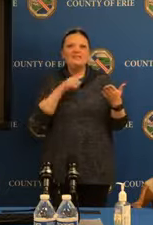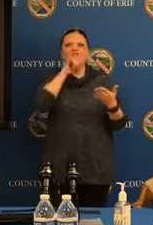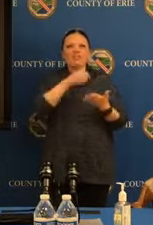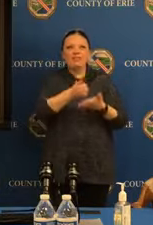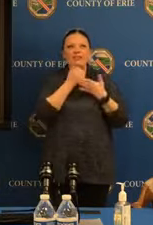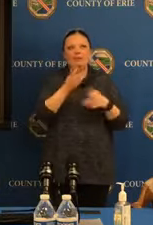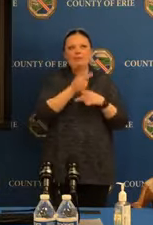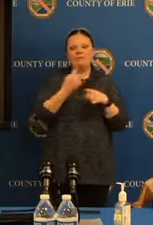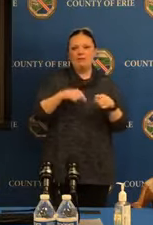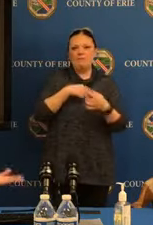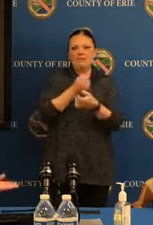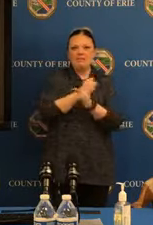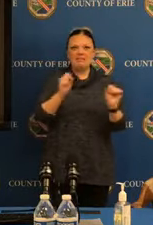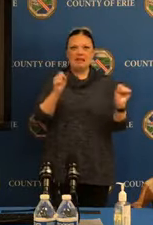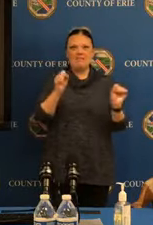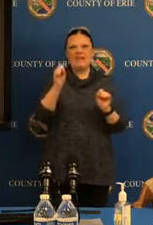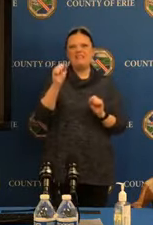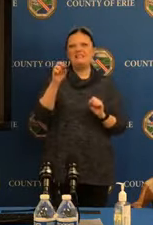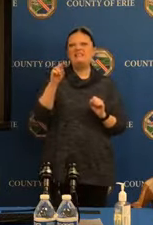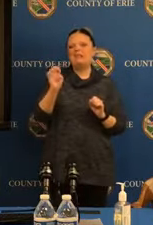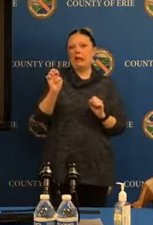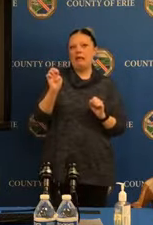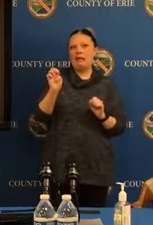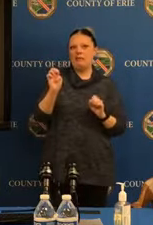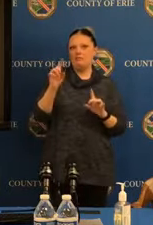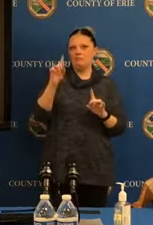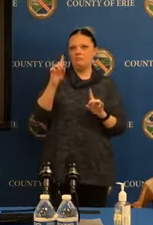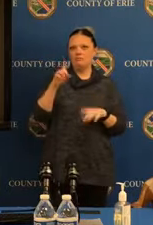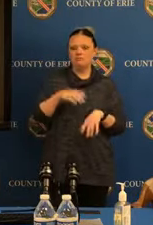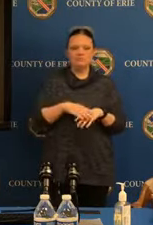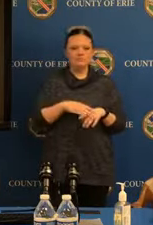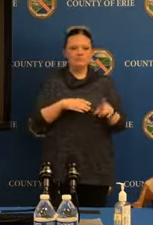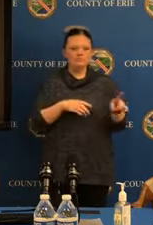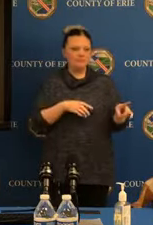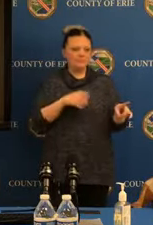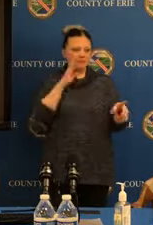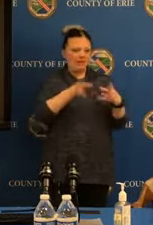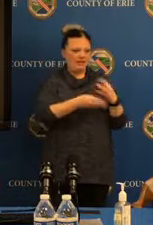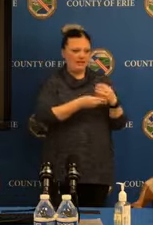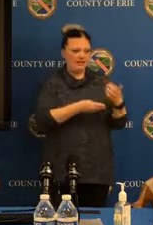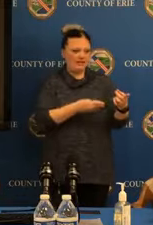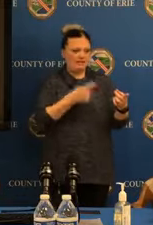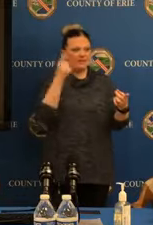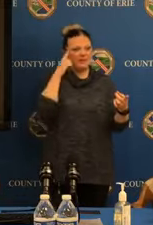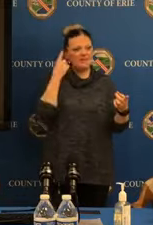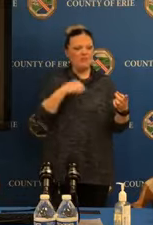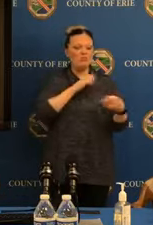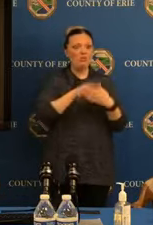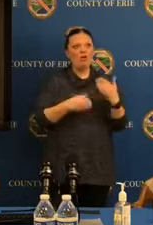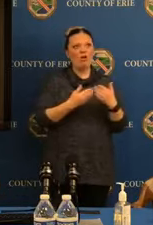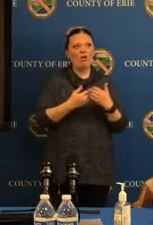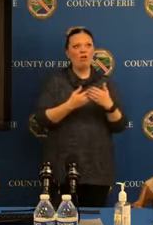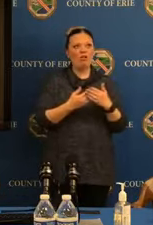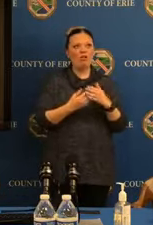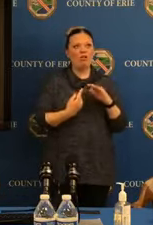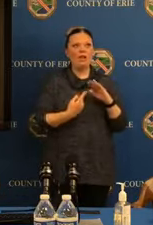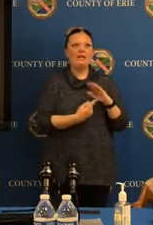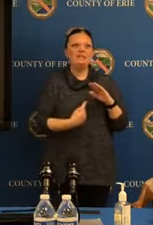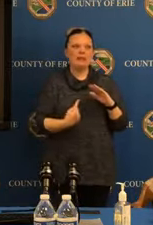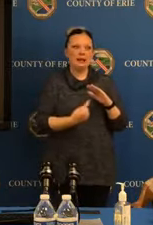keep us safe and sane. What would you add, Dr. Gale? I think we're all kind of isolated.